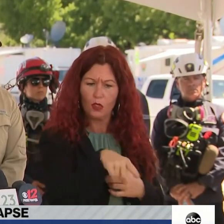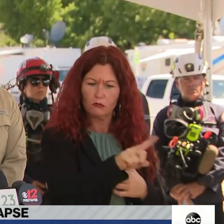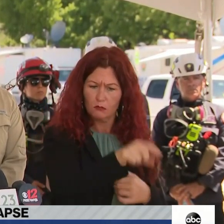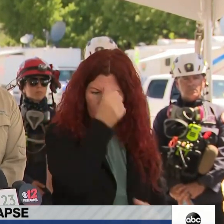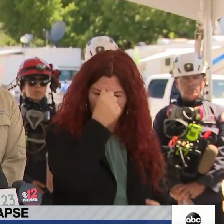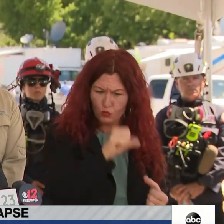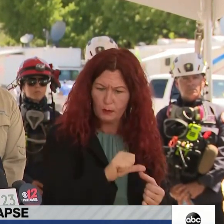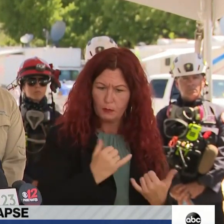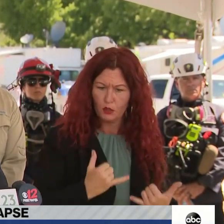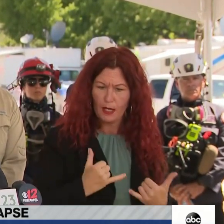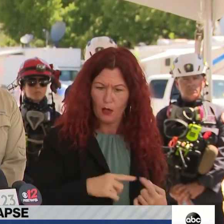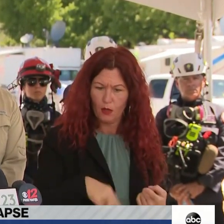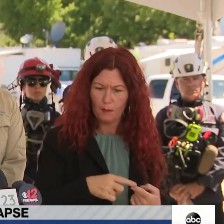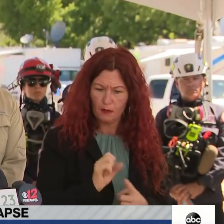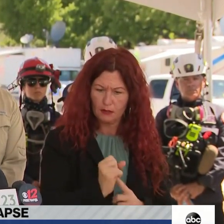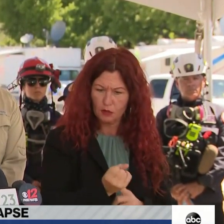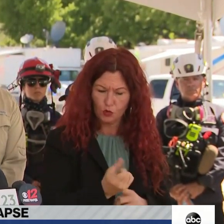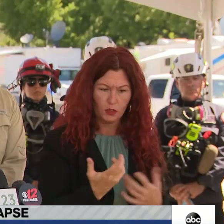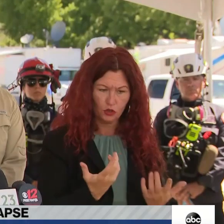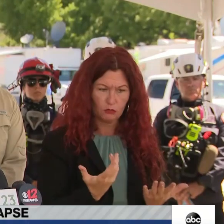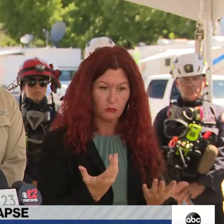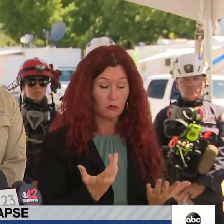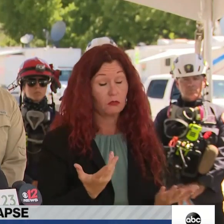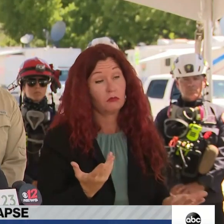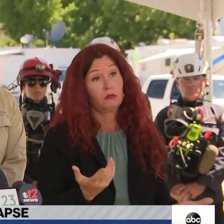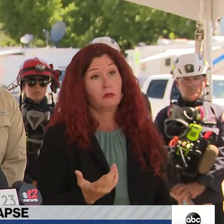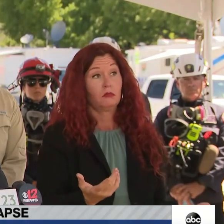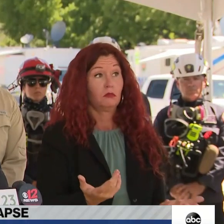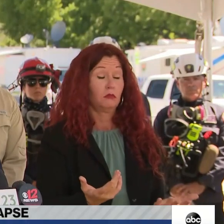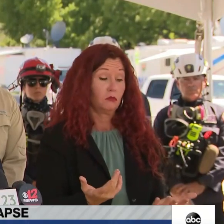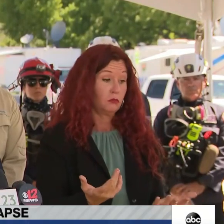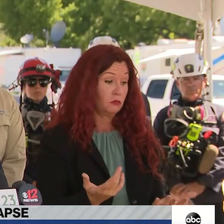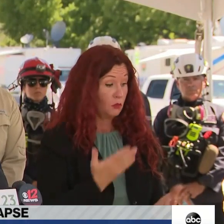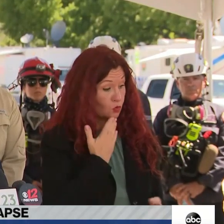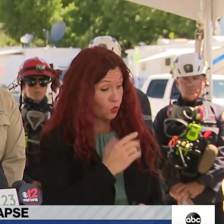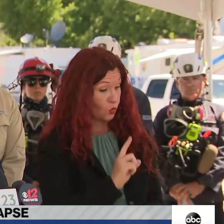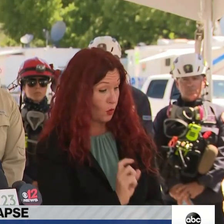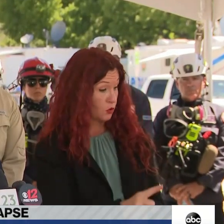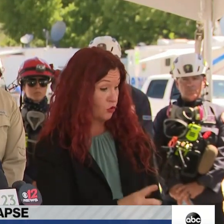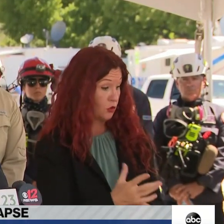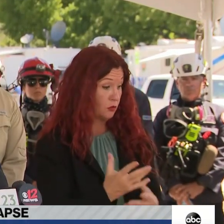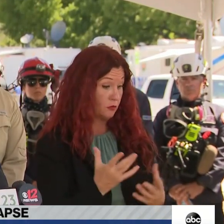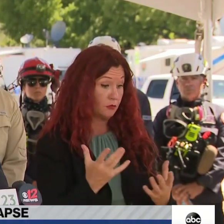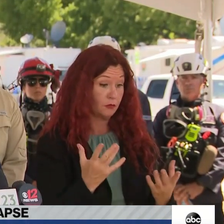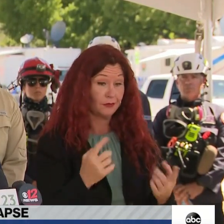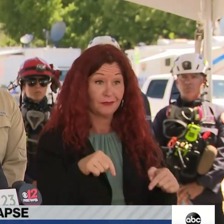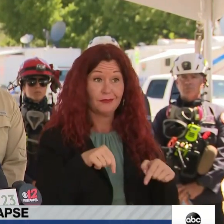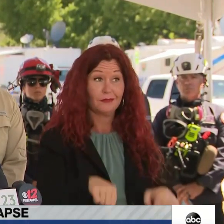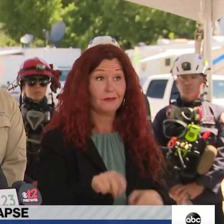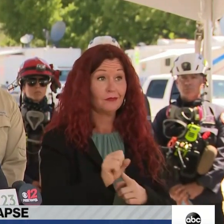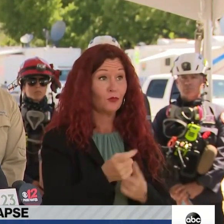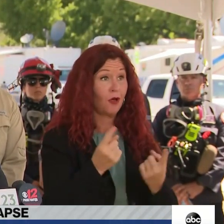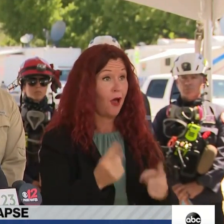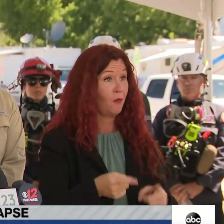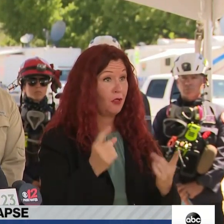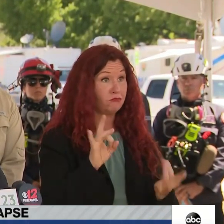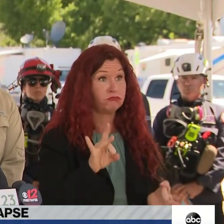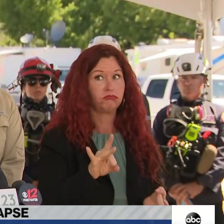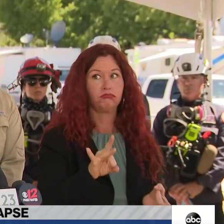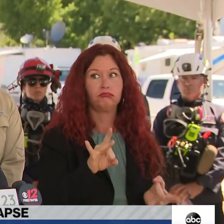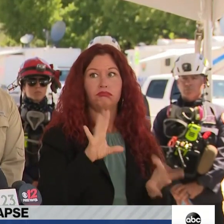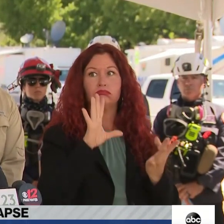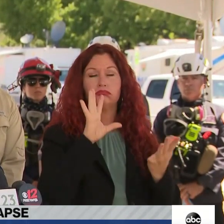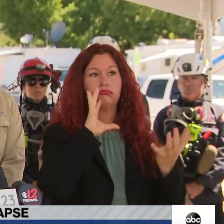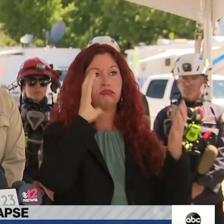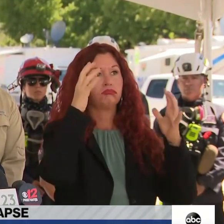now? Well, it's a good question. I mean, what can people take? I would just say that this was a tragedy unlike others that we've